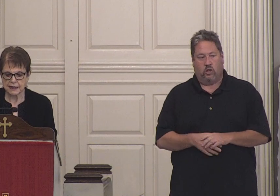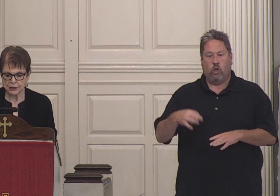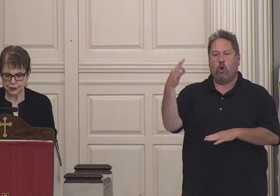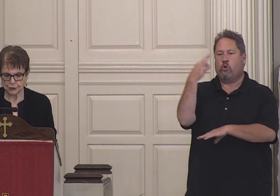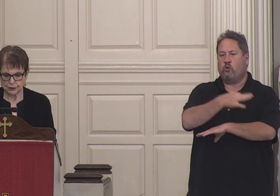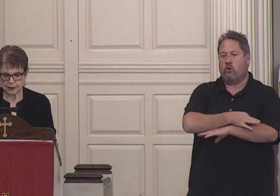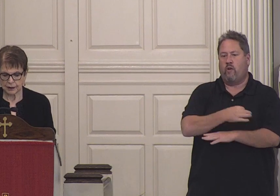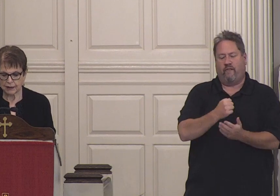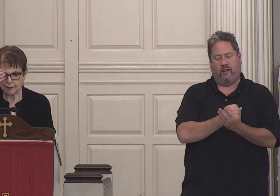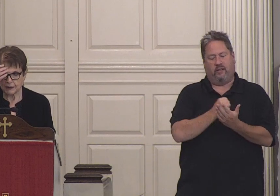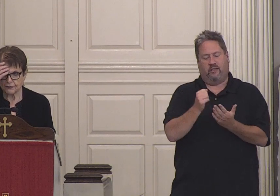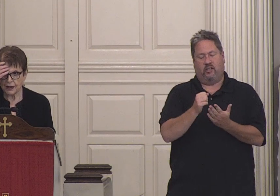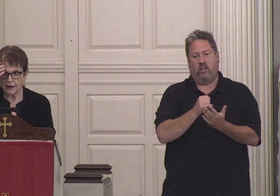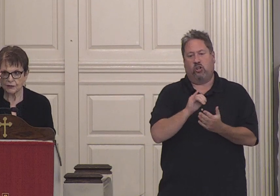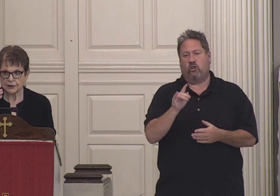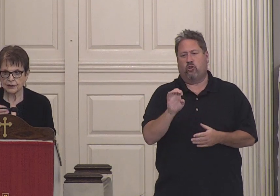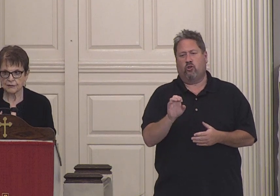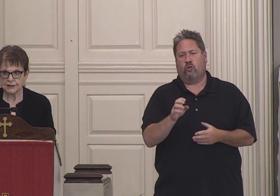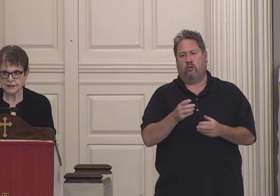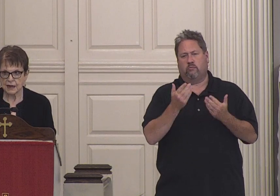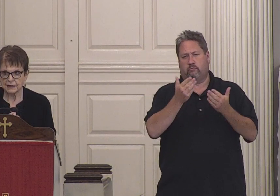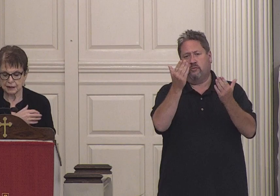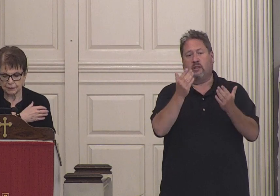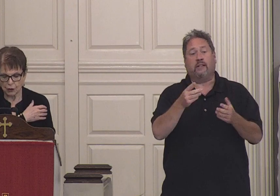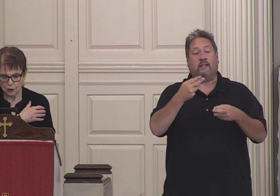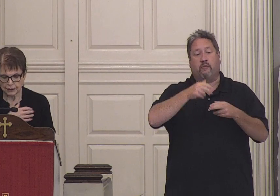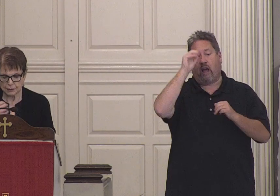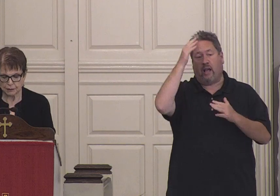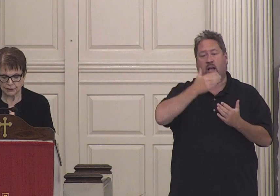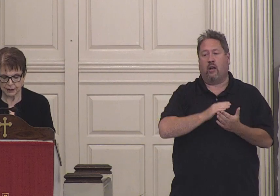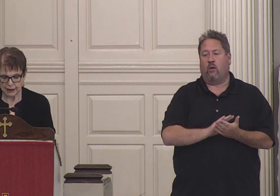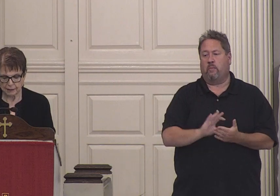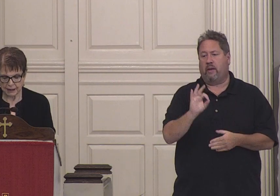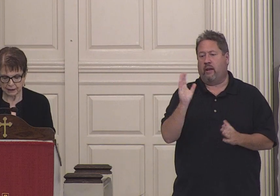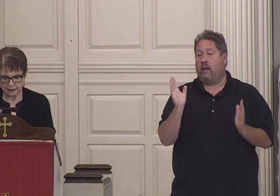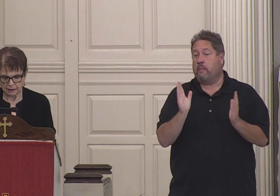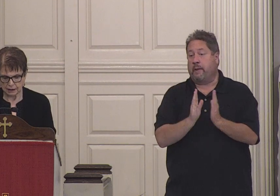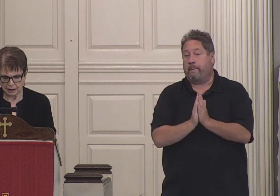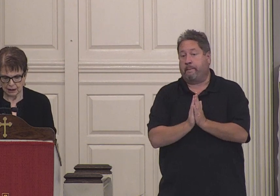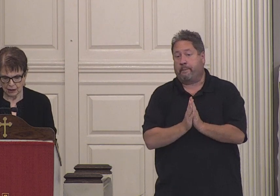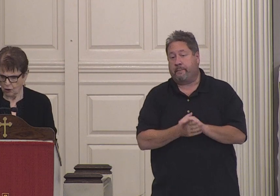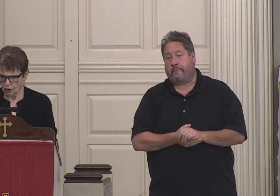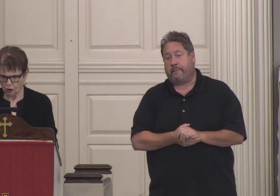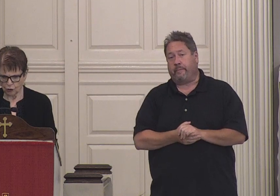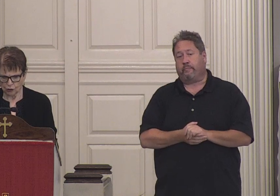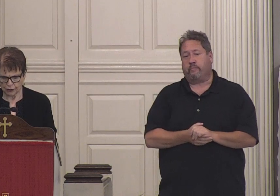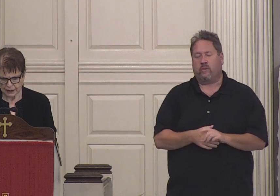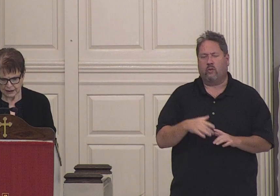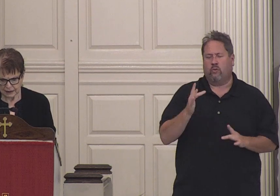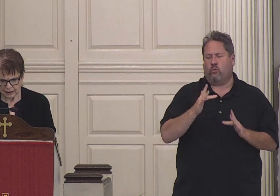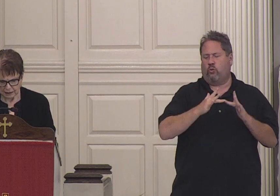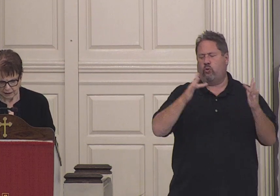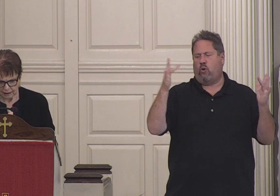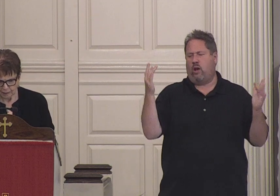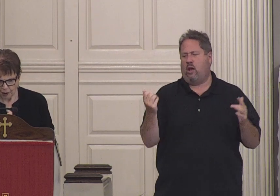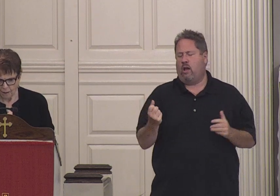To St. Jude. In the name of the Father, and of the Son, and of the Holy Spirit, amen. O